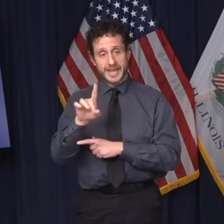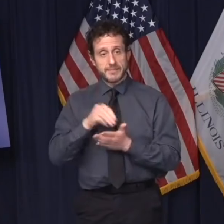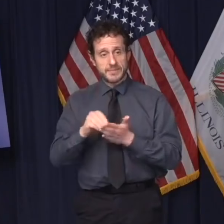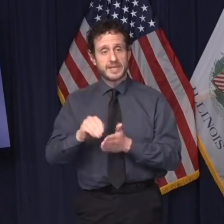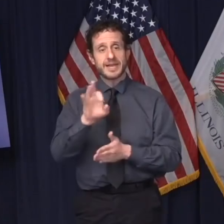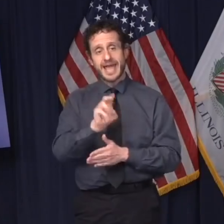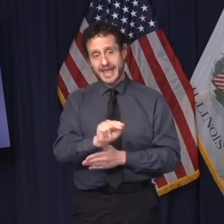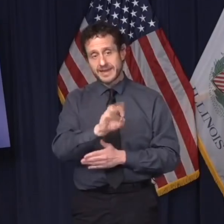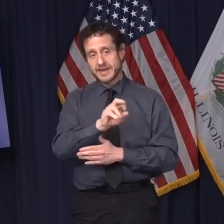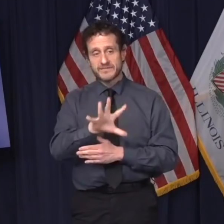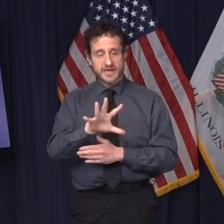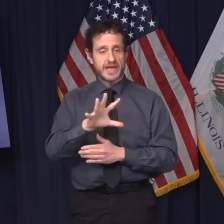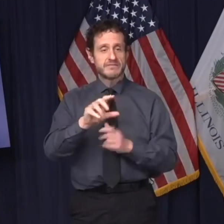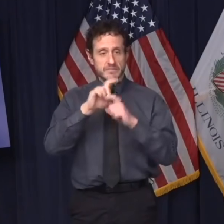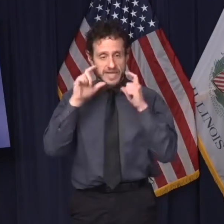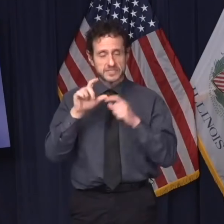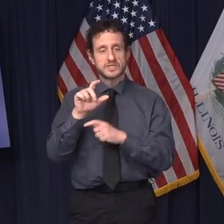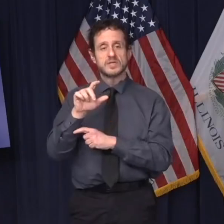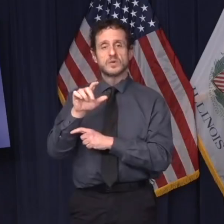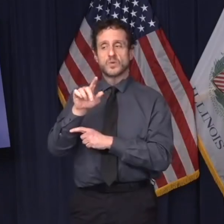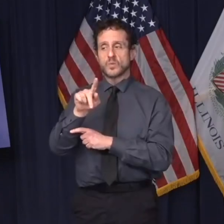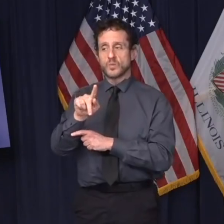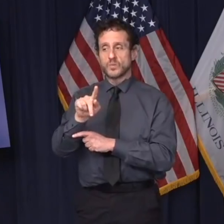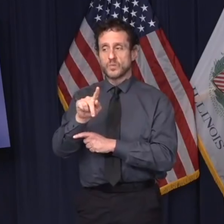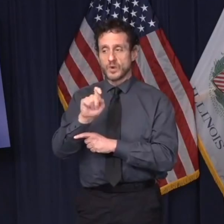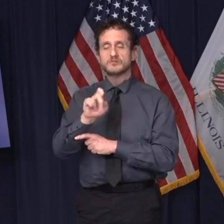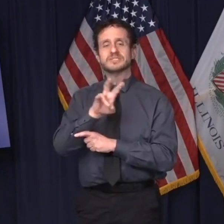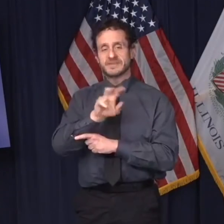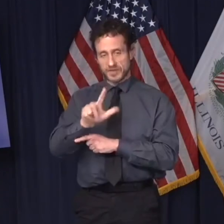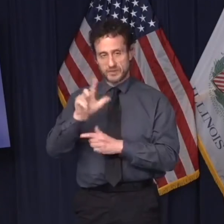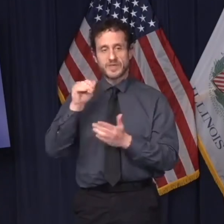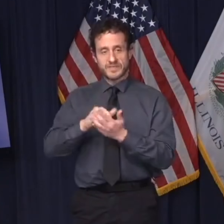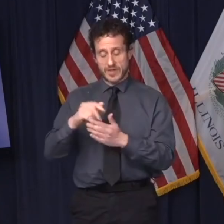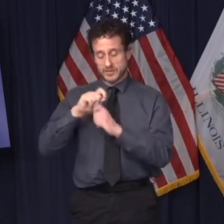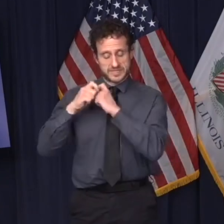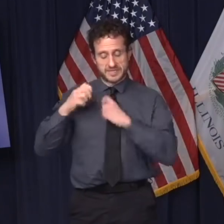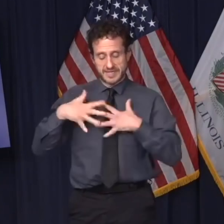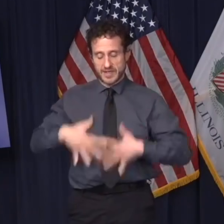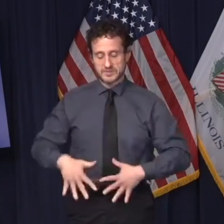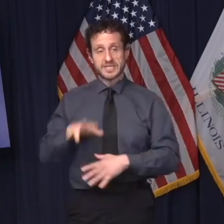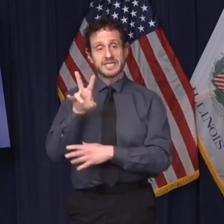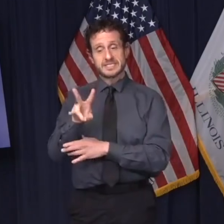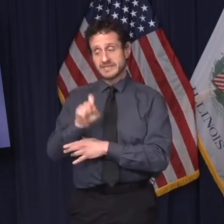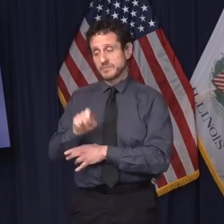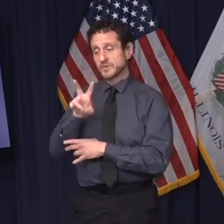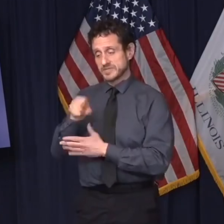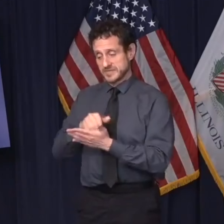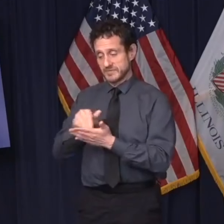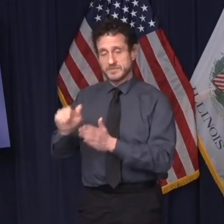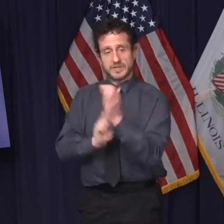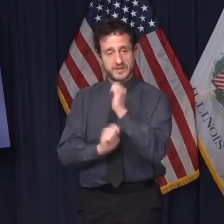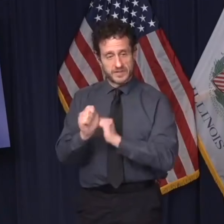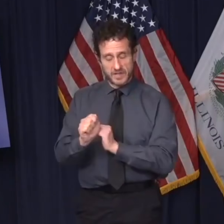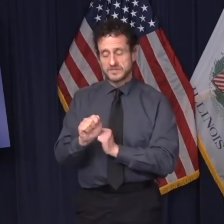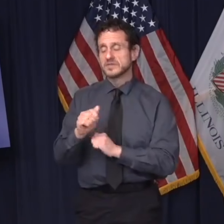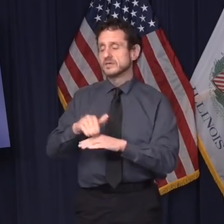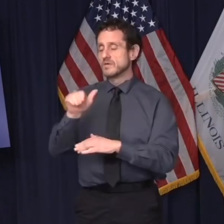over 173,000 gowns, over 7.7 million gloves, and